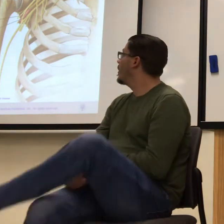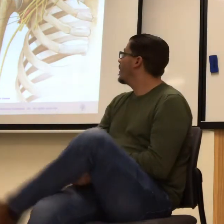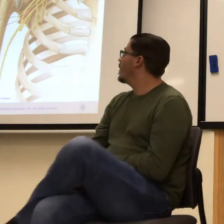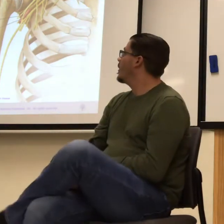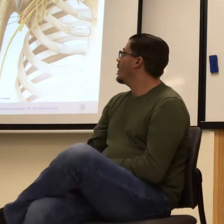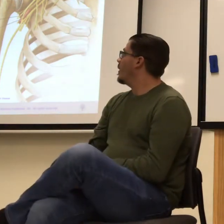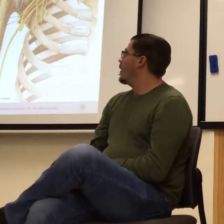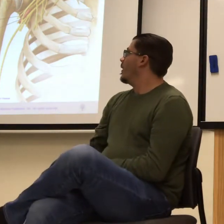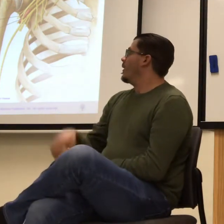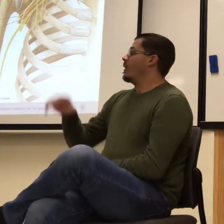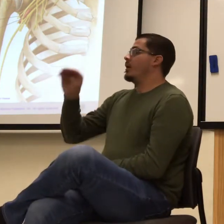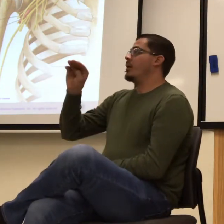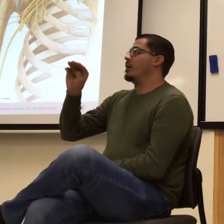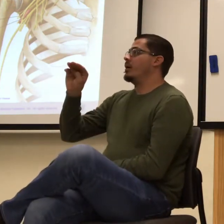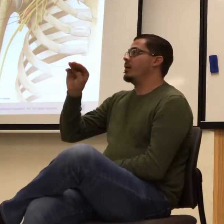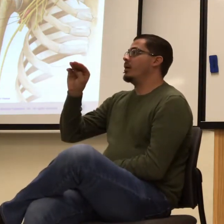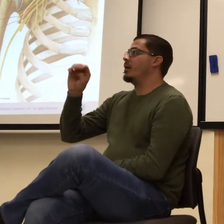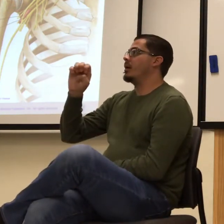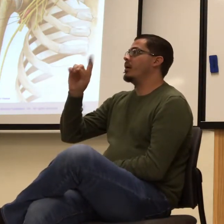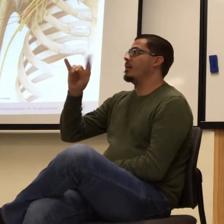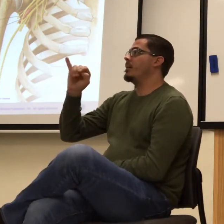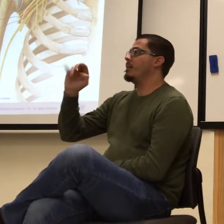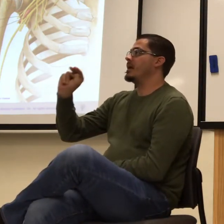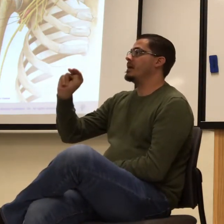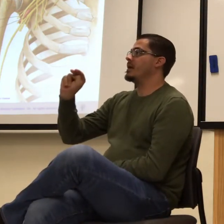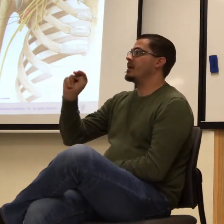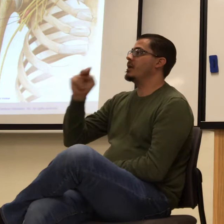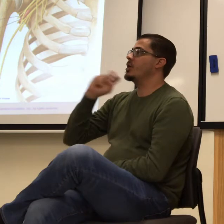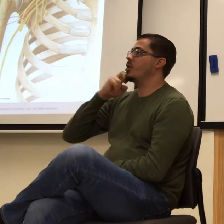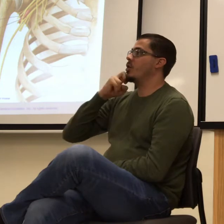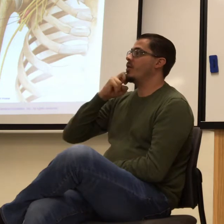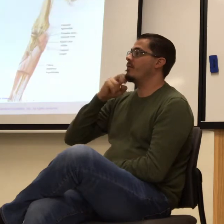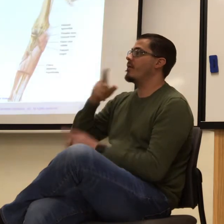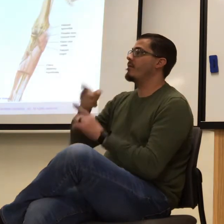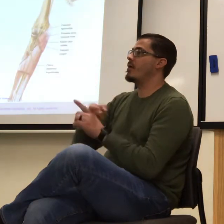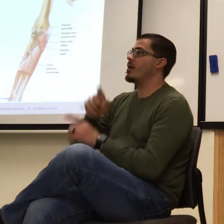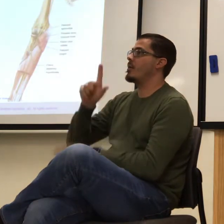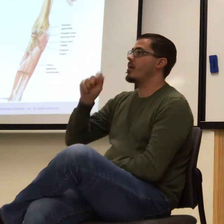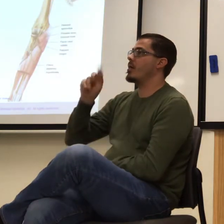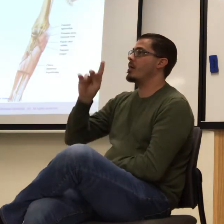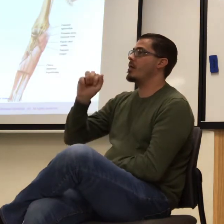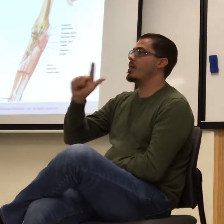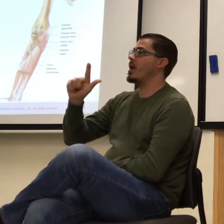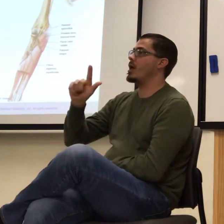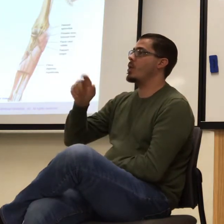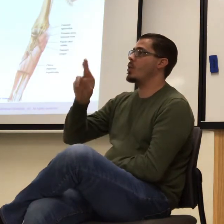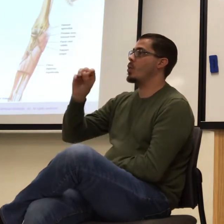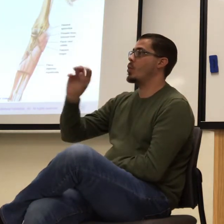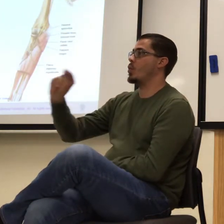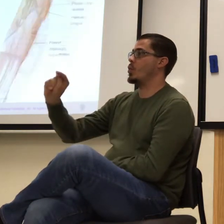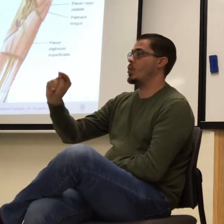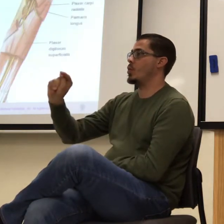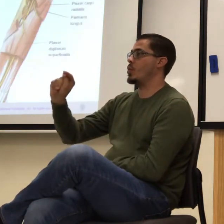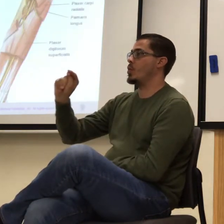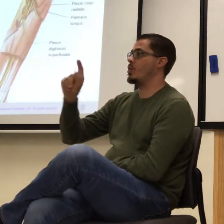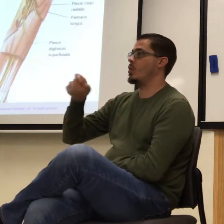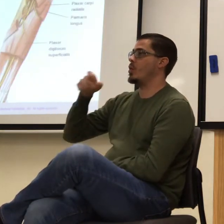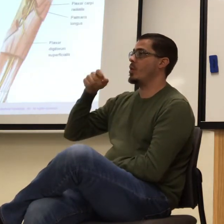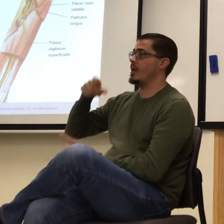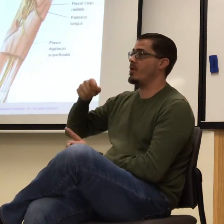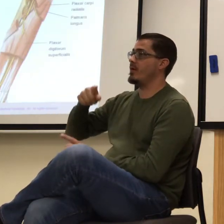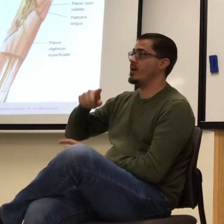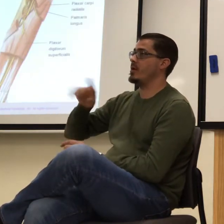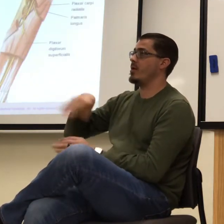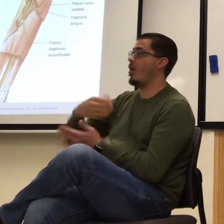The median nerve is formed from lateral roots, but let's just kind of get to it. The median nerve innervates all of